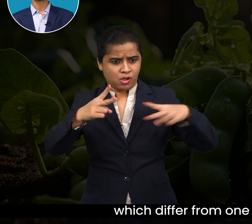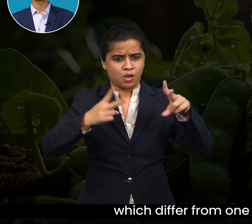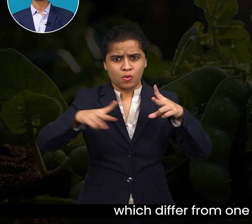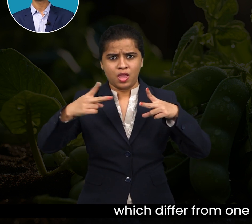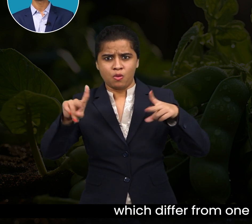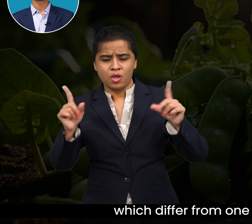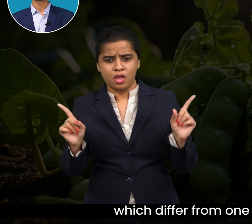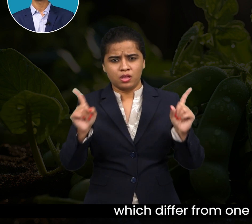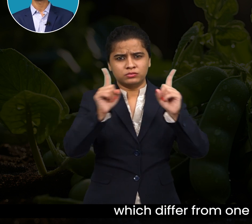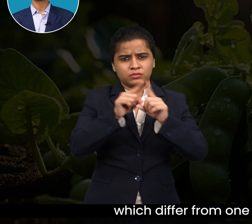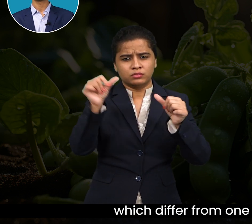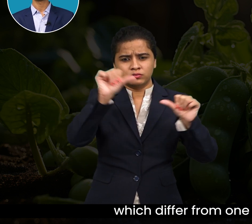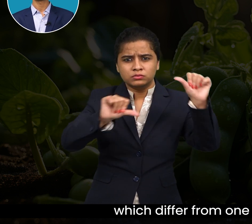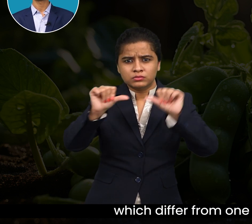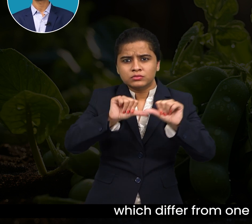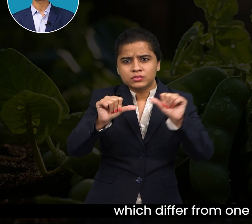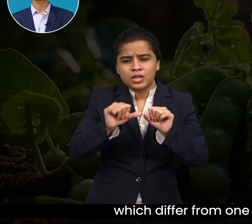ways.